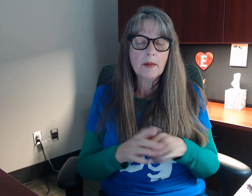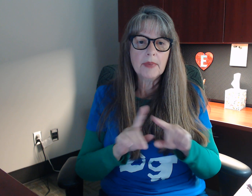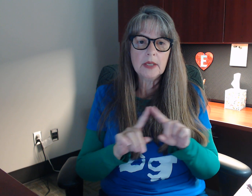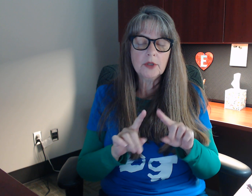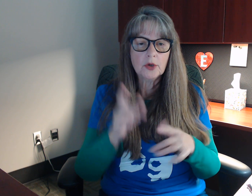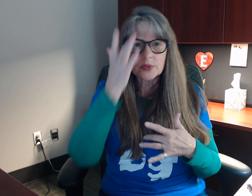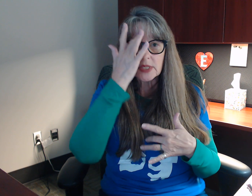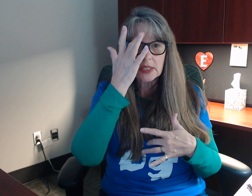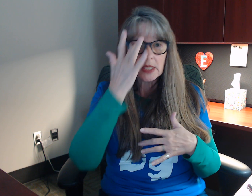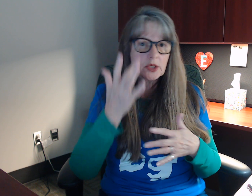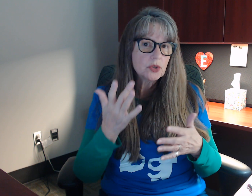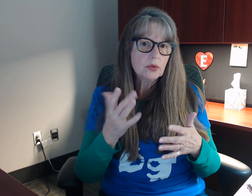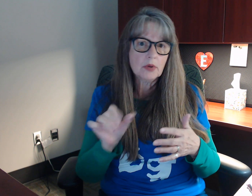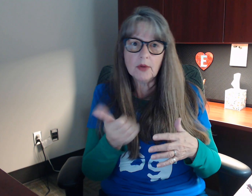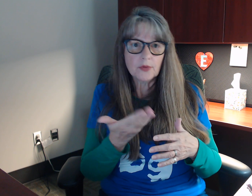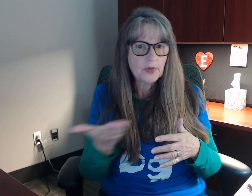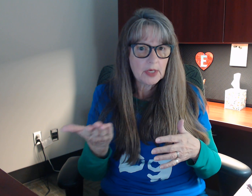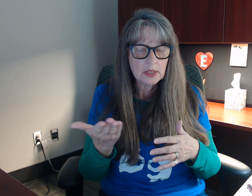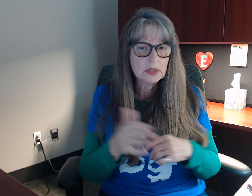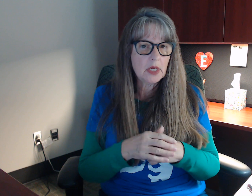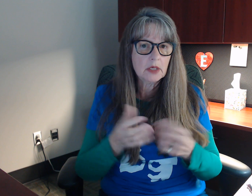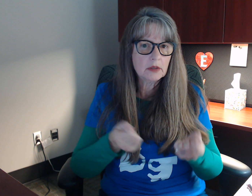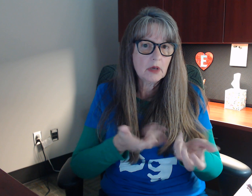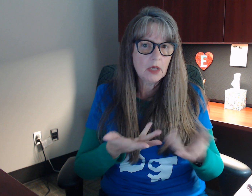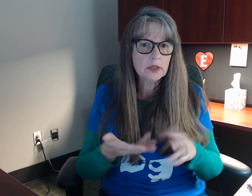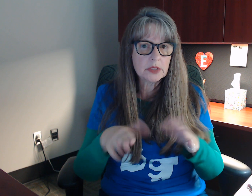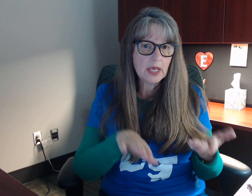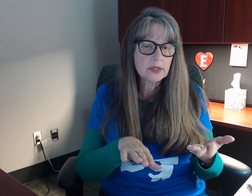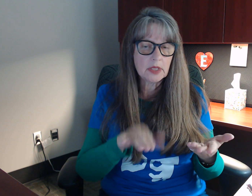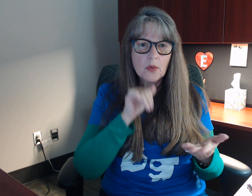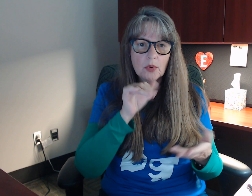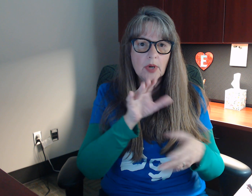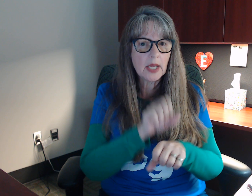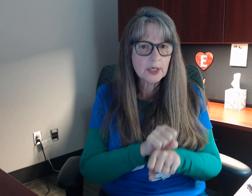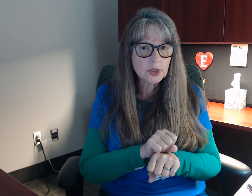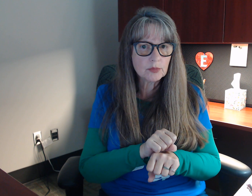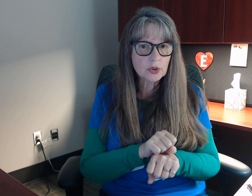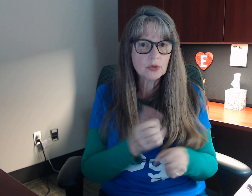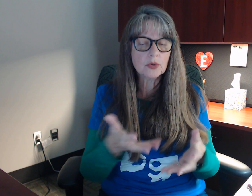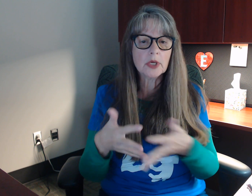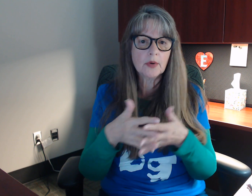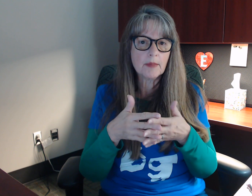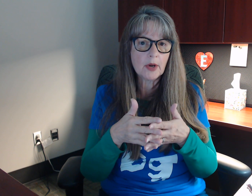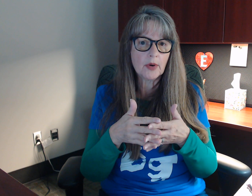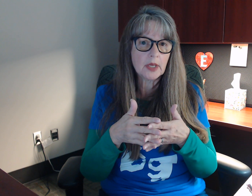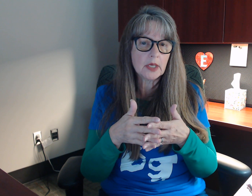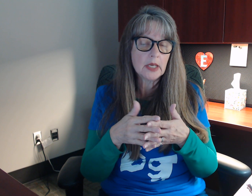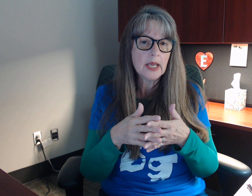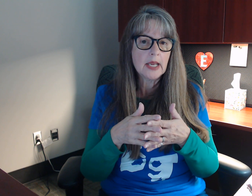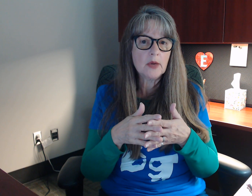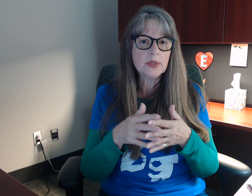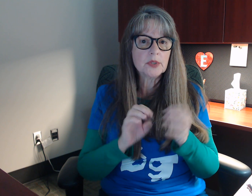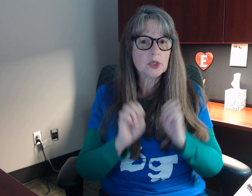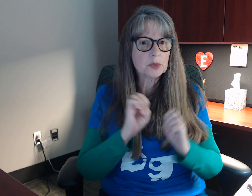But sickness or other things caused deaths that they weren't accustomed to here in America. It was an